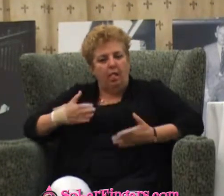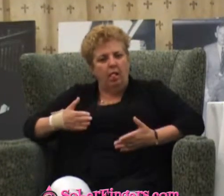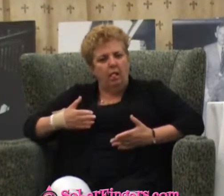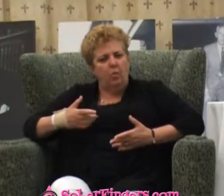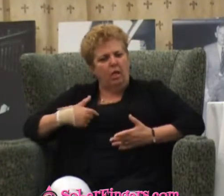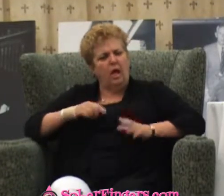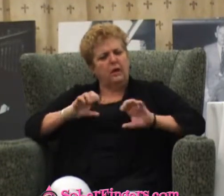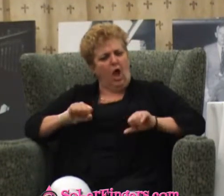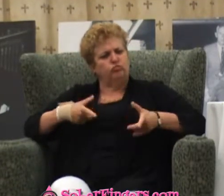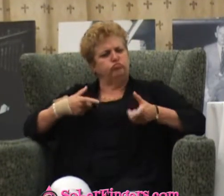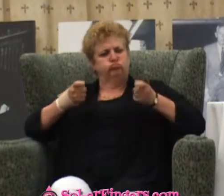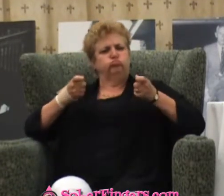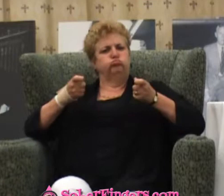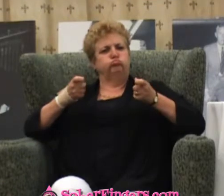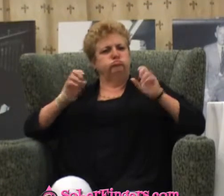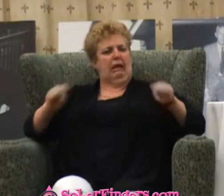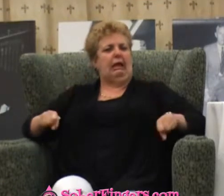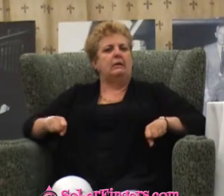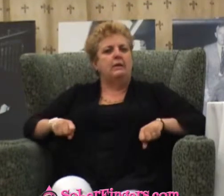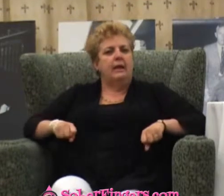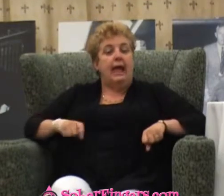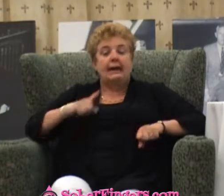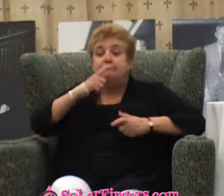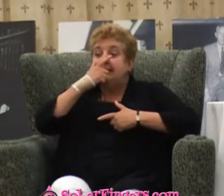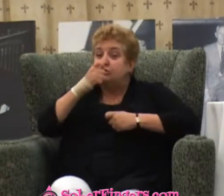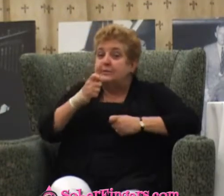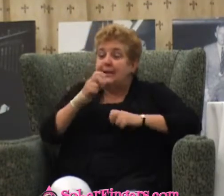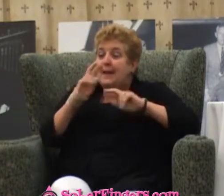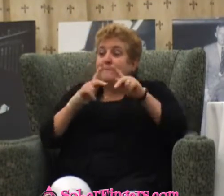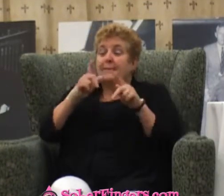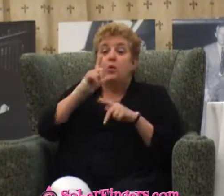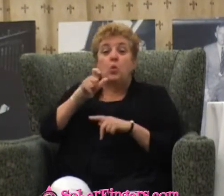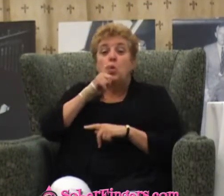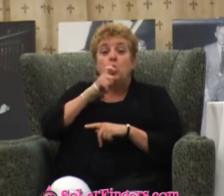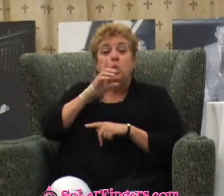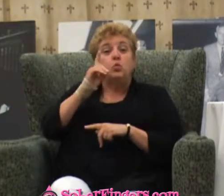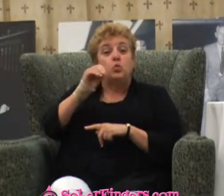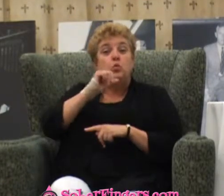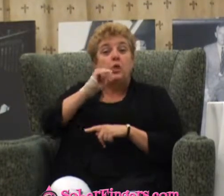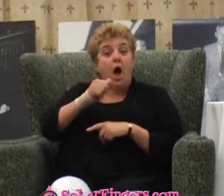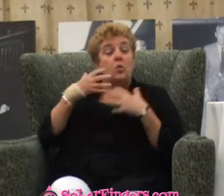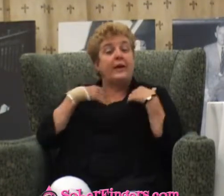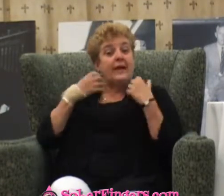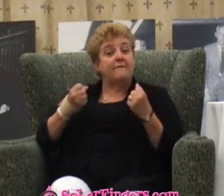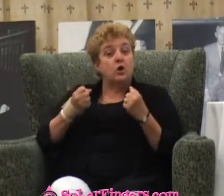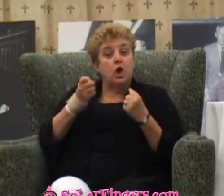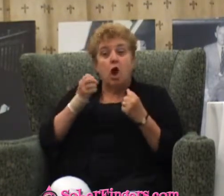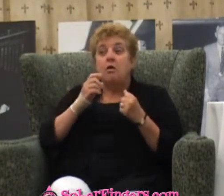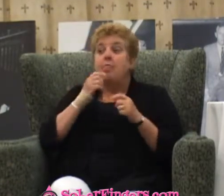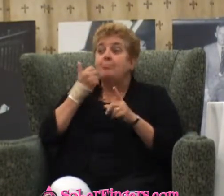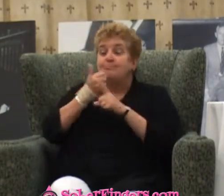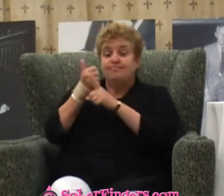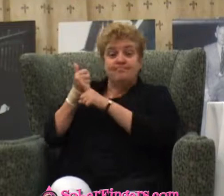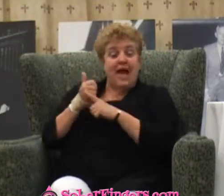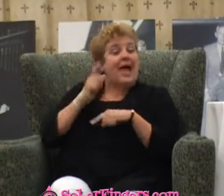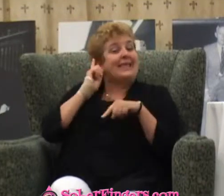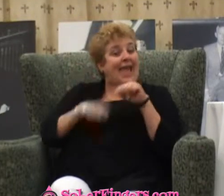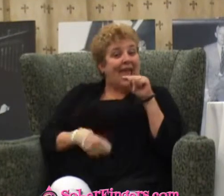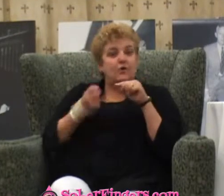And it's so interesting because you hear it in every meeting. People that do not recover, people that cannot or will not. And I look at my resistance, the